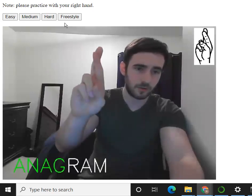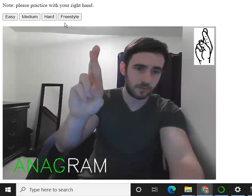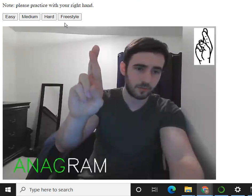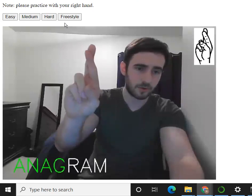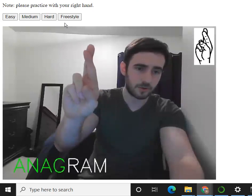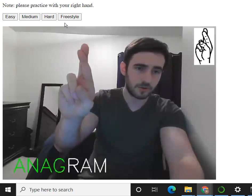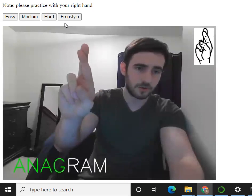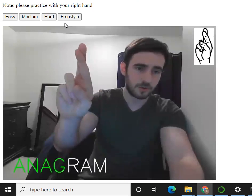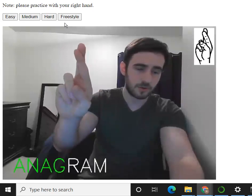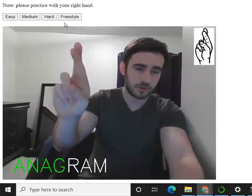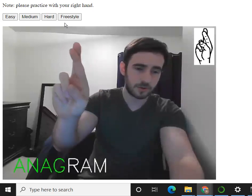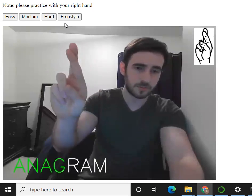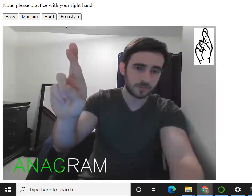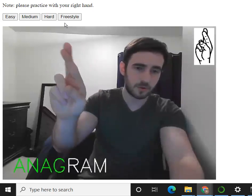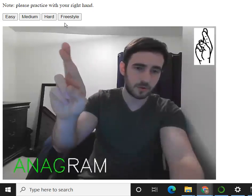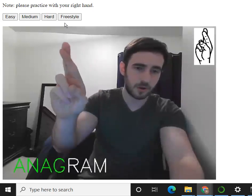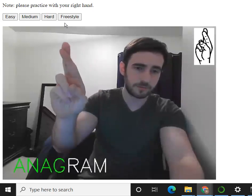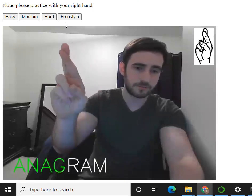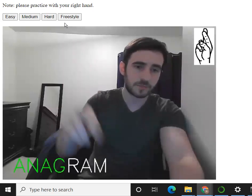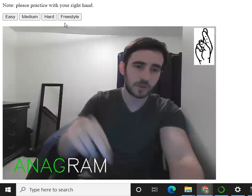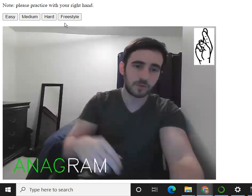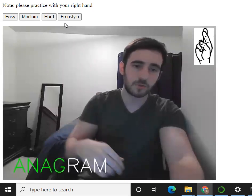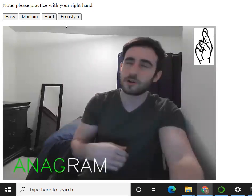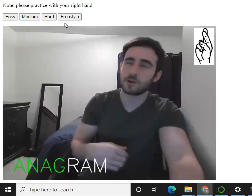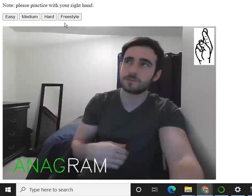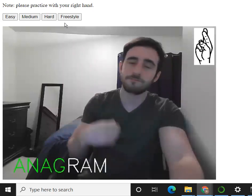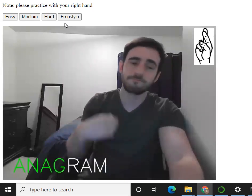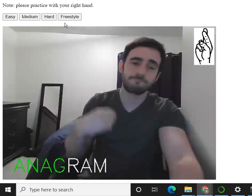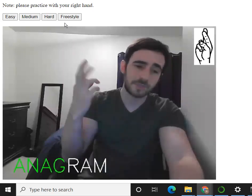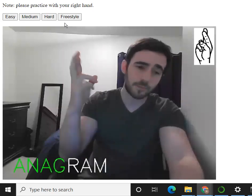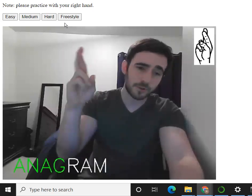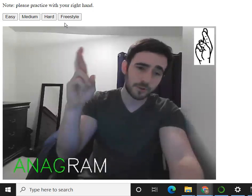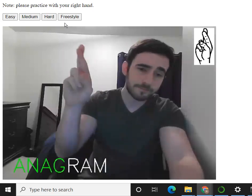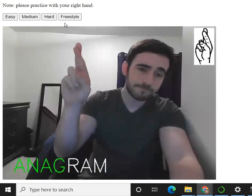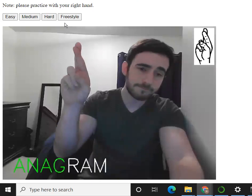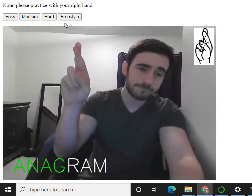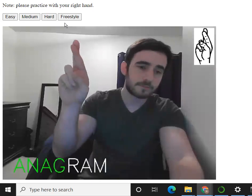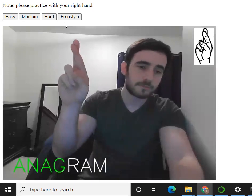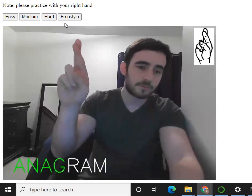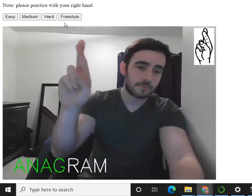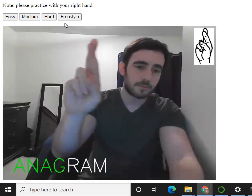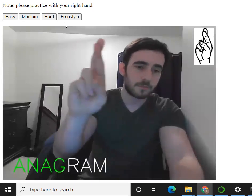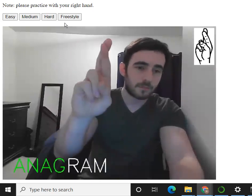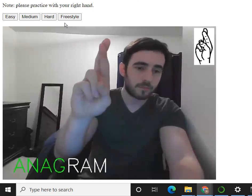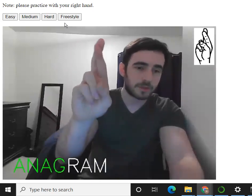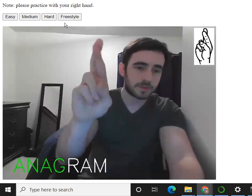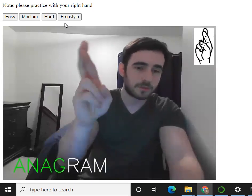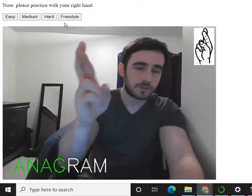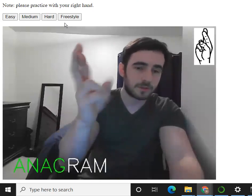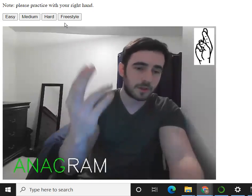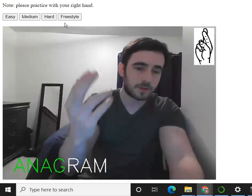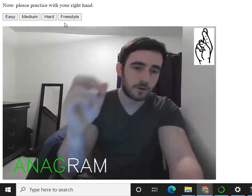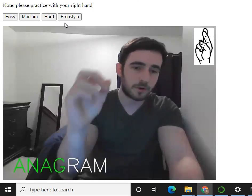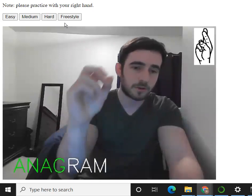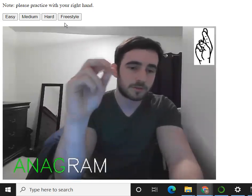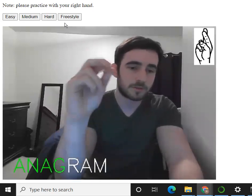little bit more or use more, whatchamacallit, data points. But basically that's